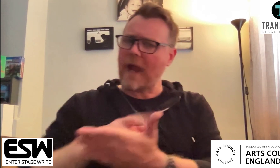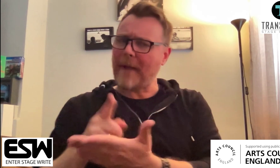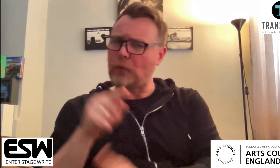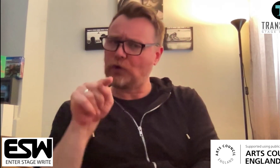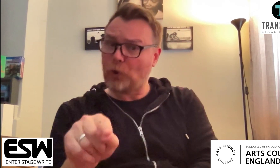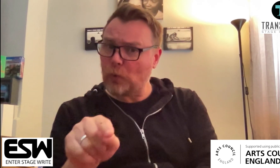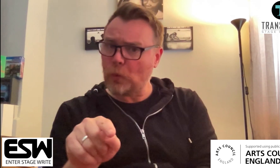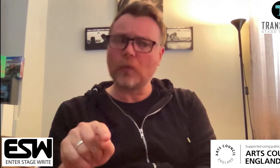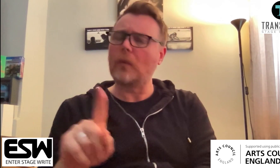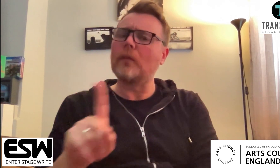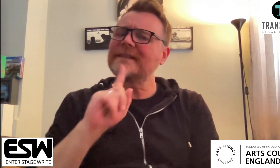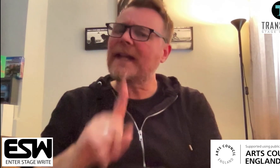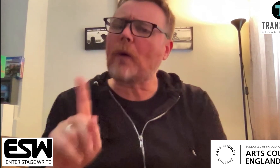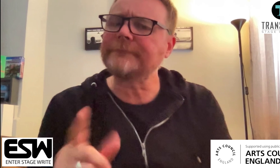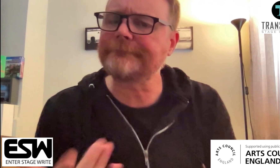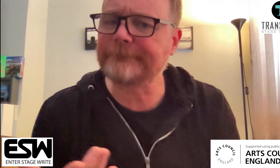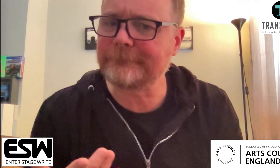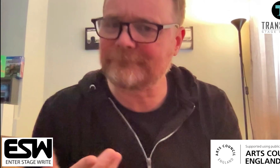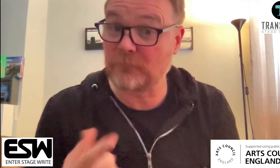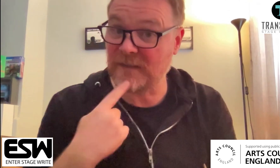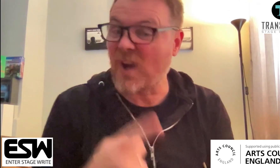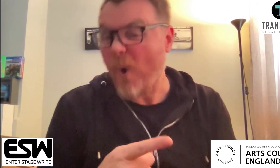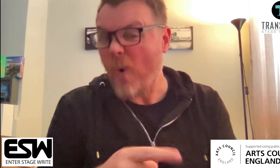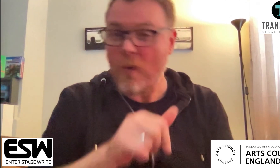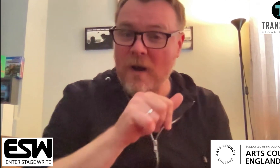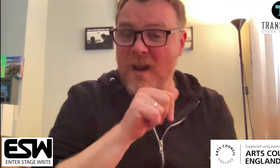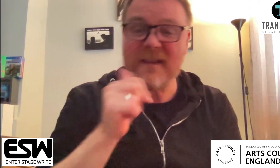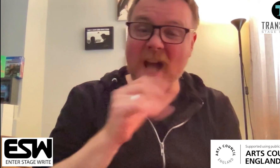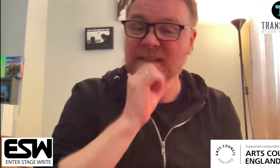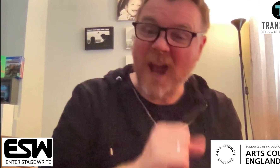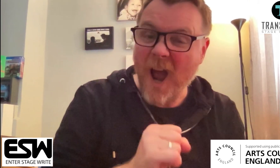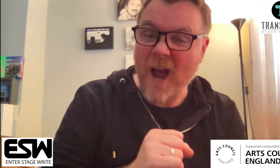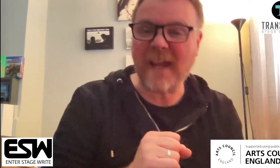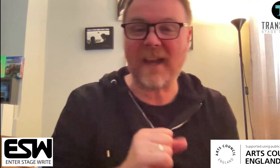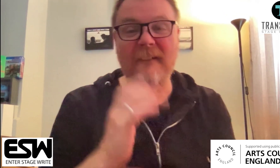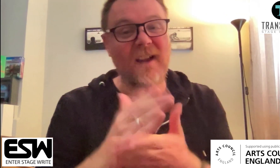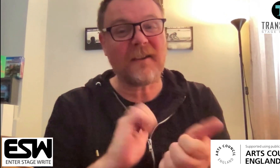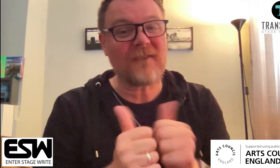or a colleague. If they were to write about you, what would they say about you? Would they say, oh, he's a nice